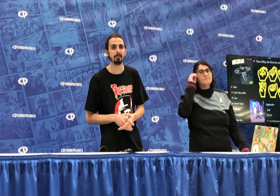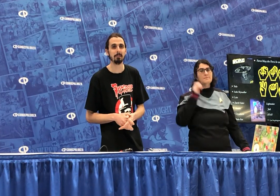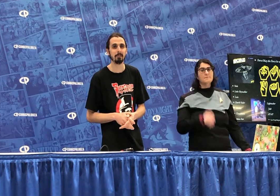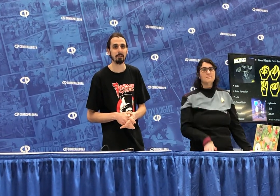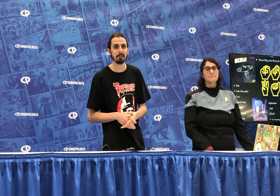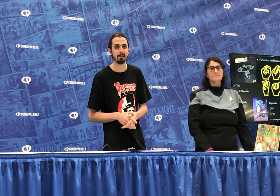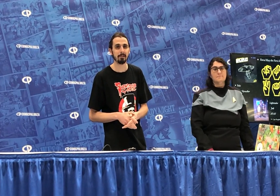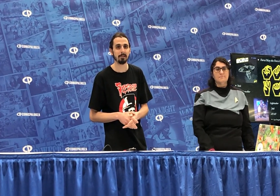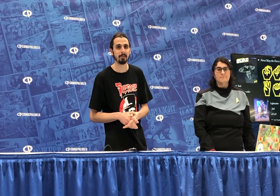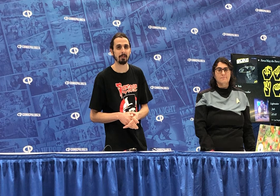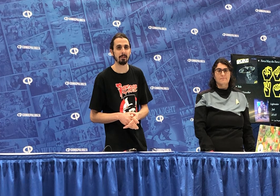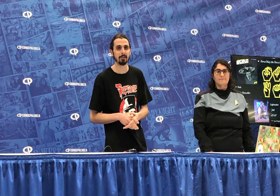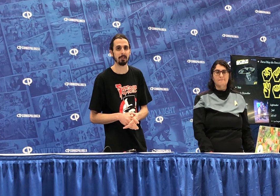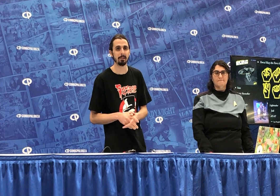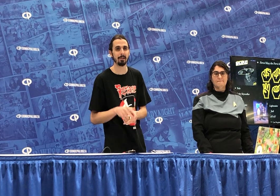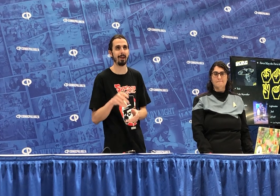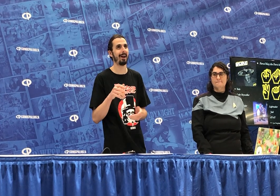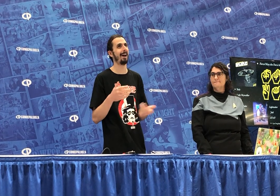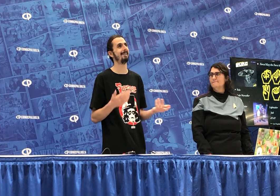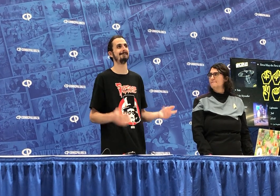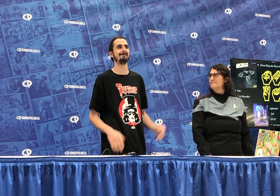How do you sign Anakin?